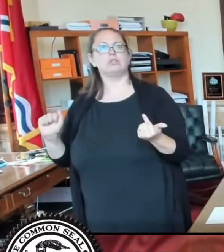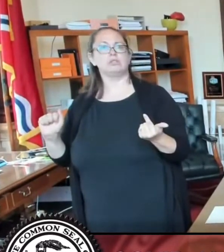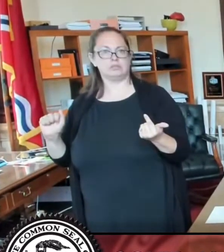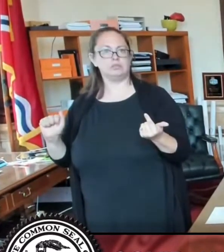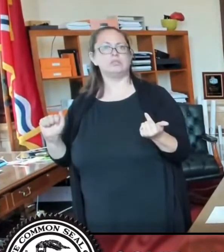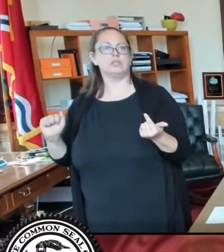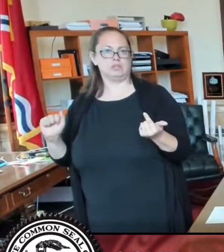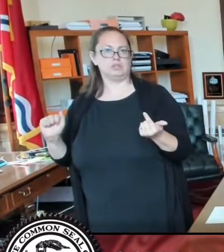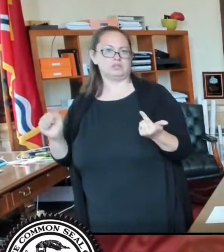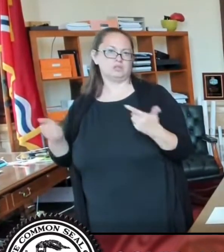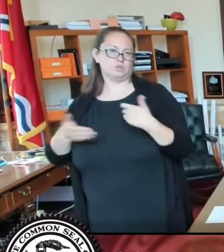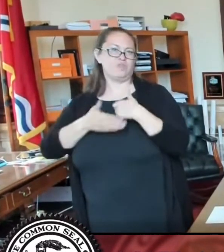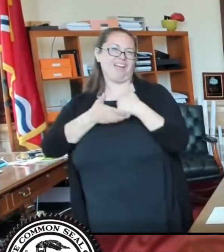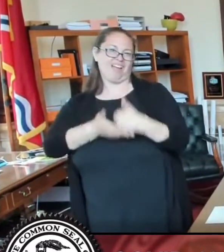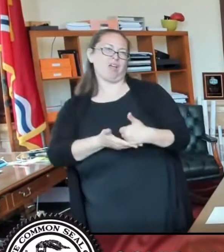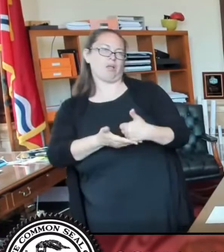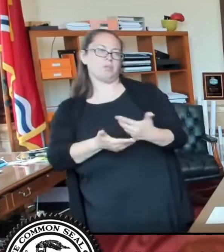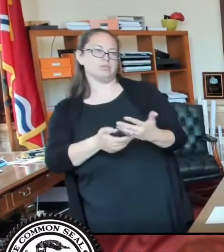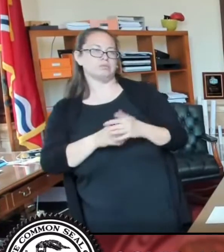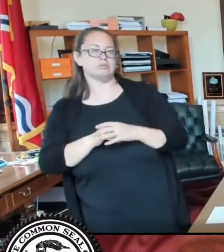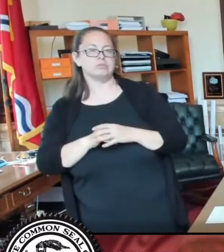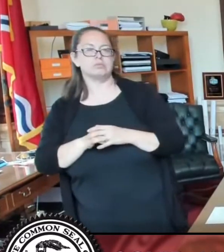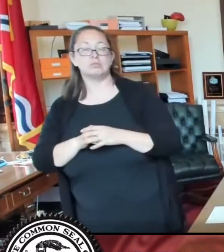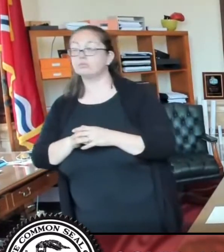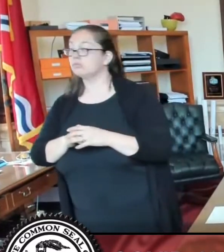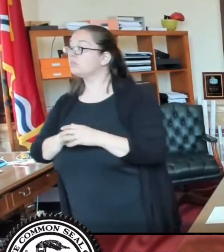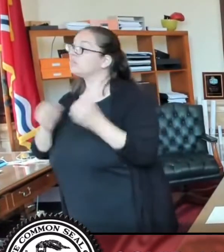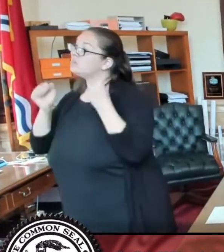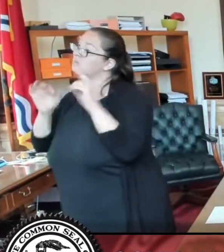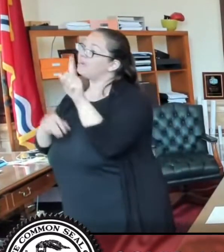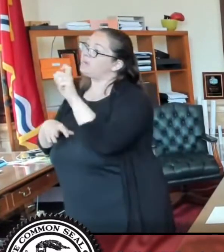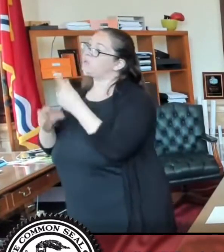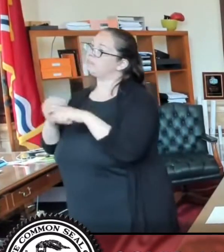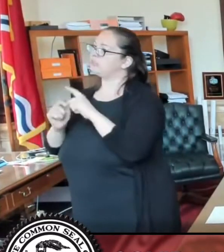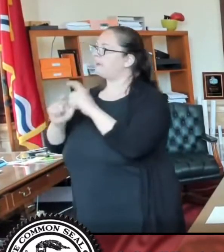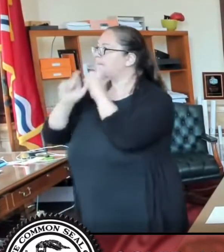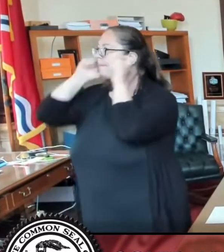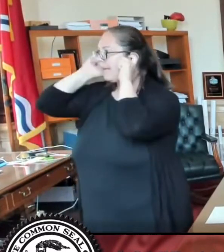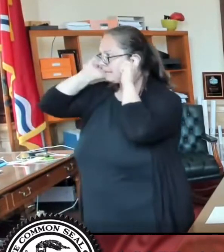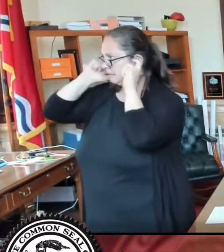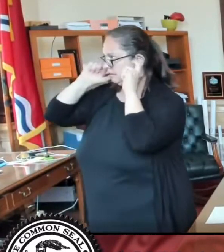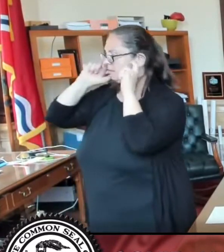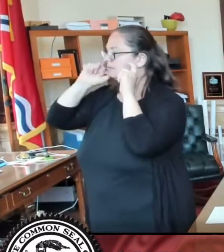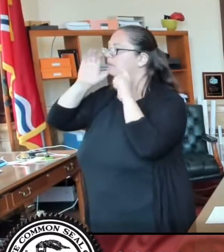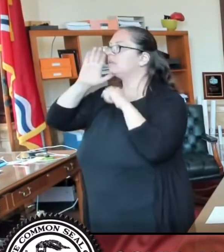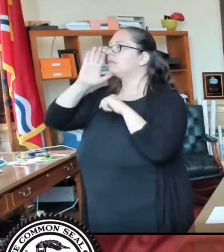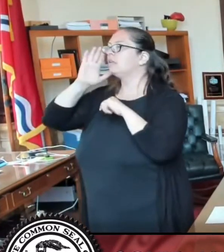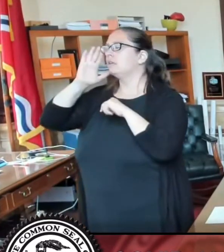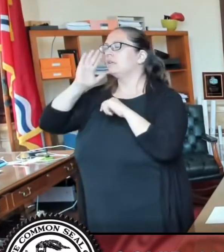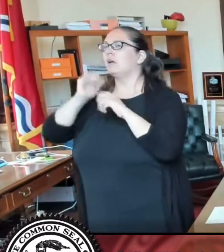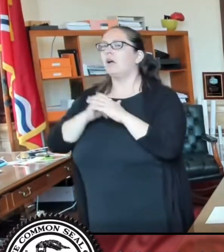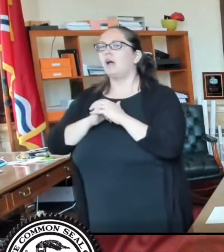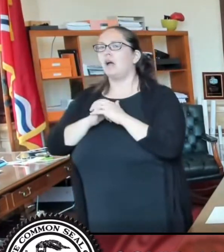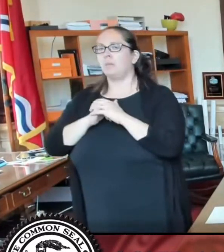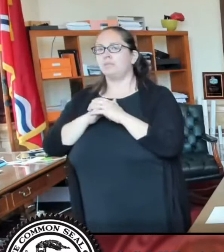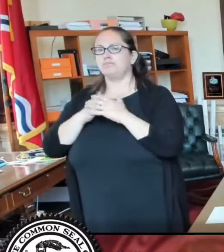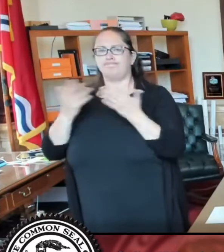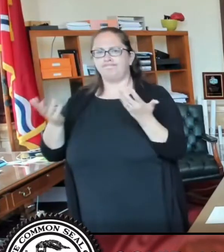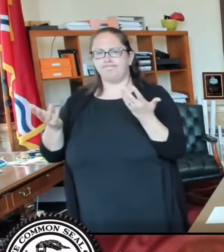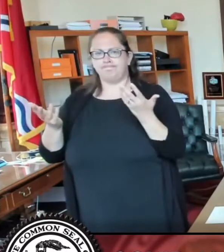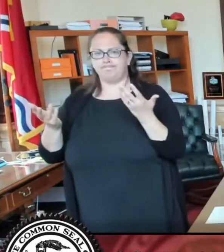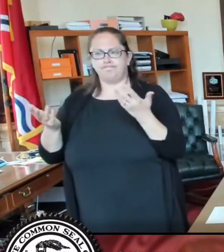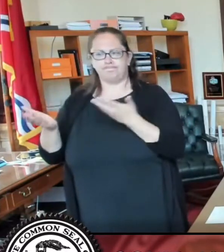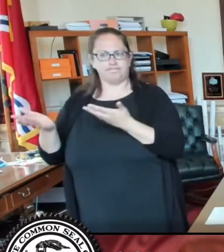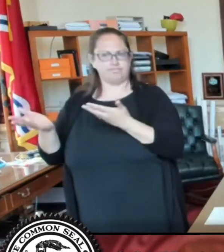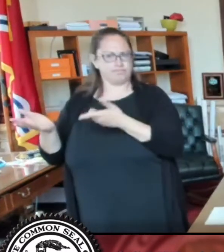to help with that. We have quite a few questions about masks, Mayor. So what would you